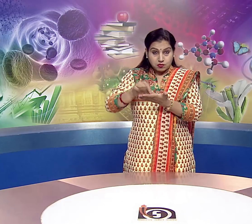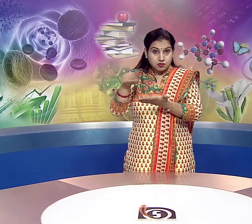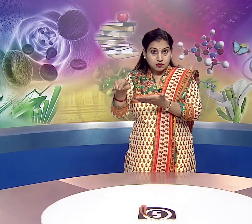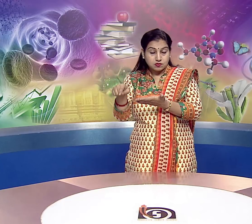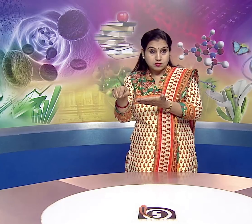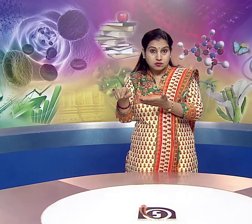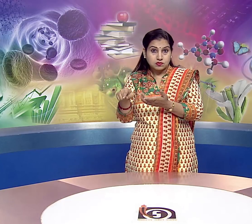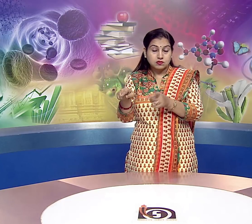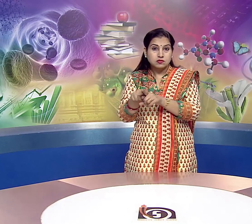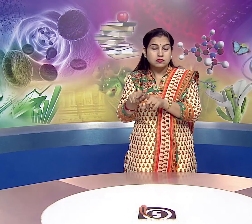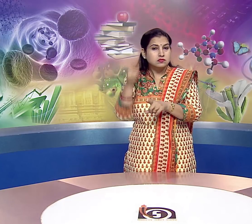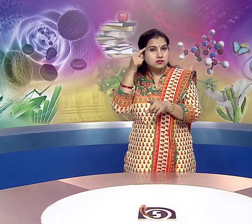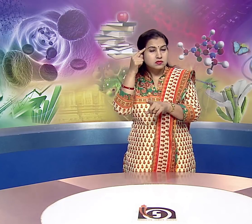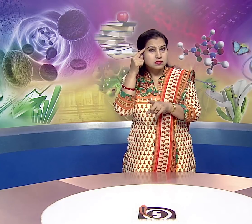the tiger raise questions